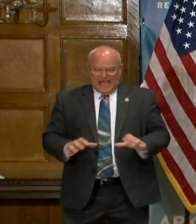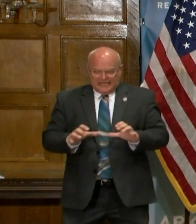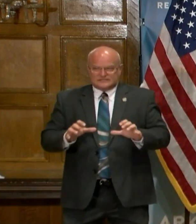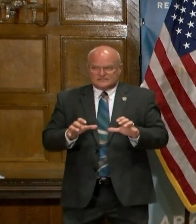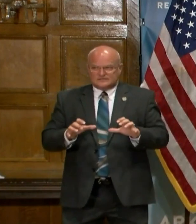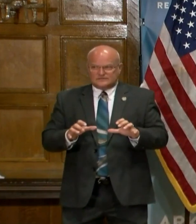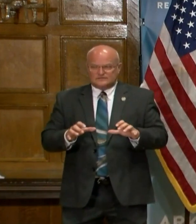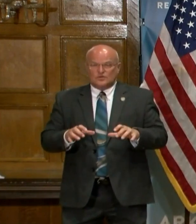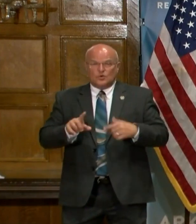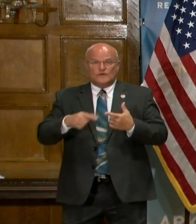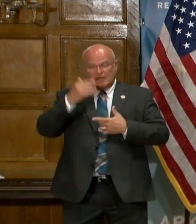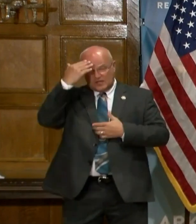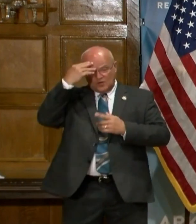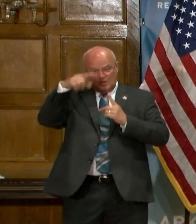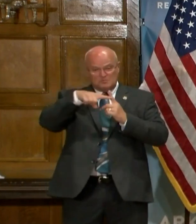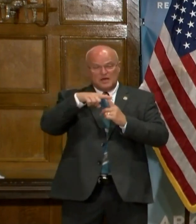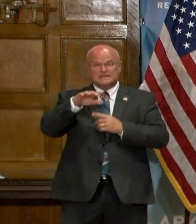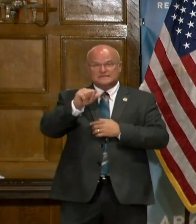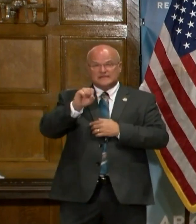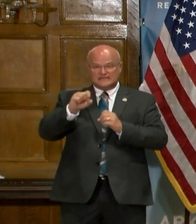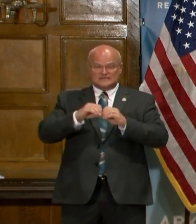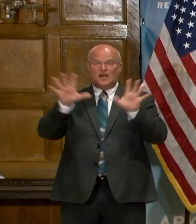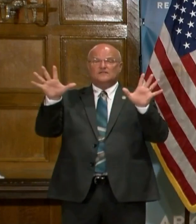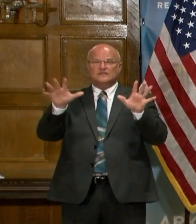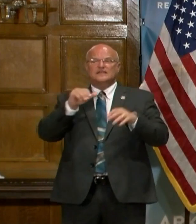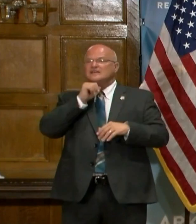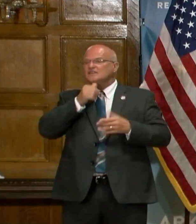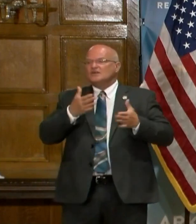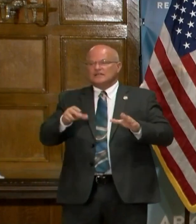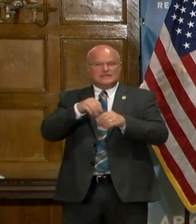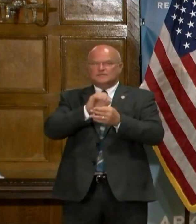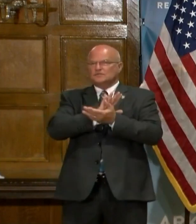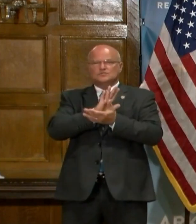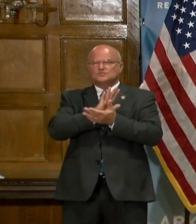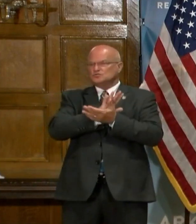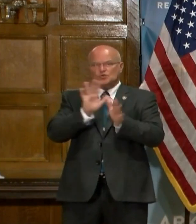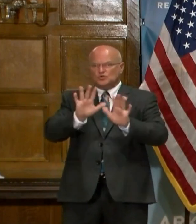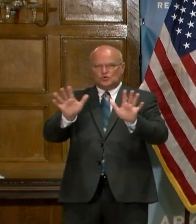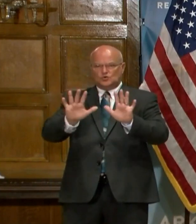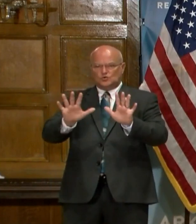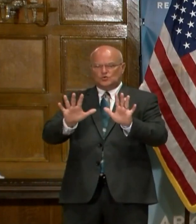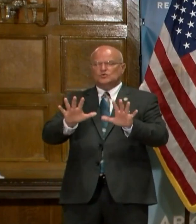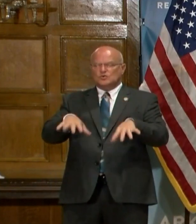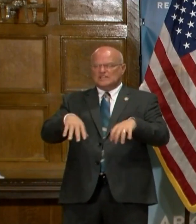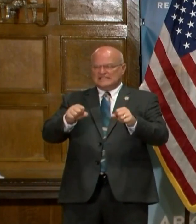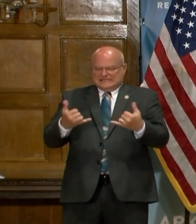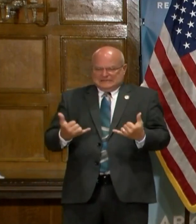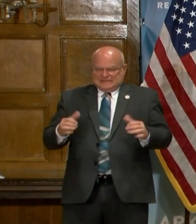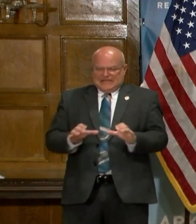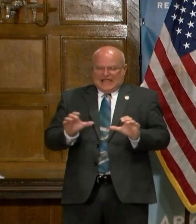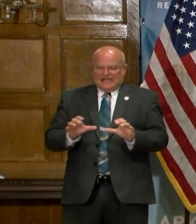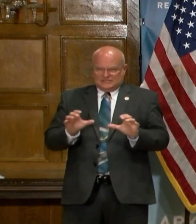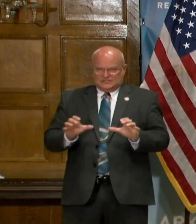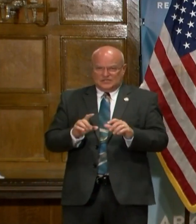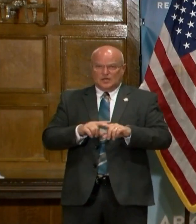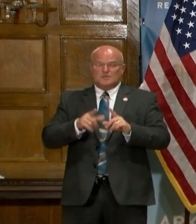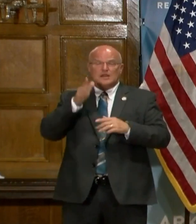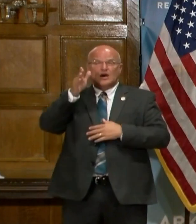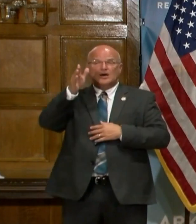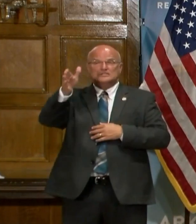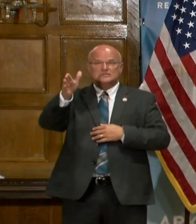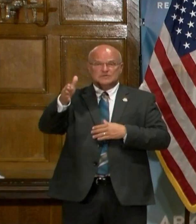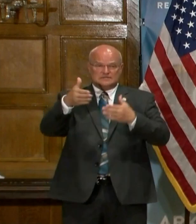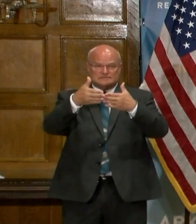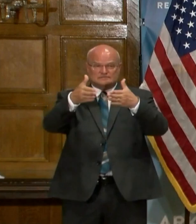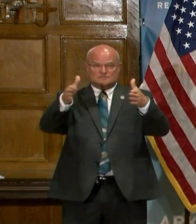would, when they know of a positive case, obviously they don't let them in the school facility. So they take some immediate action. But ultimately,